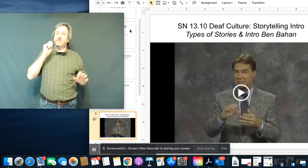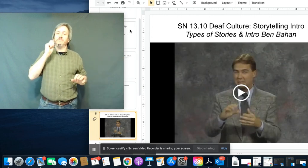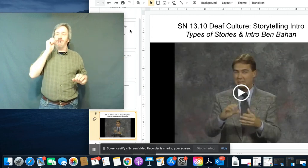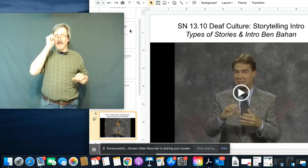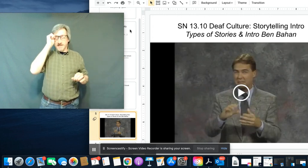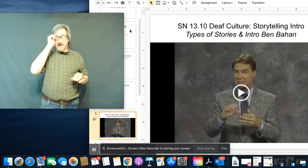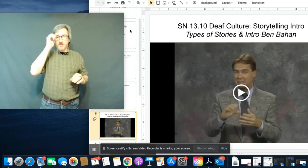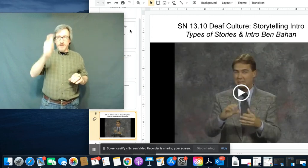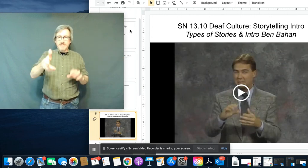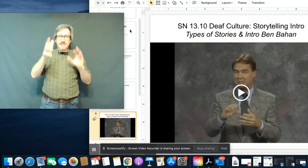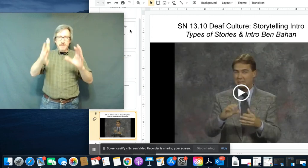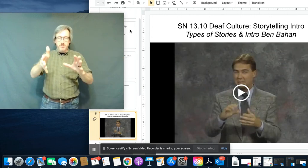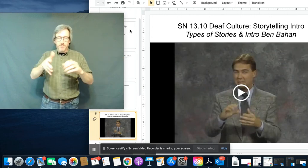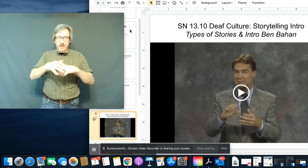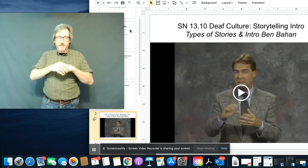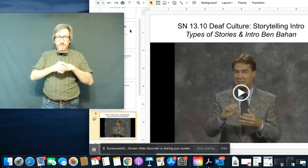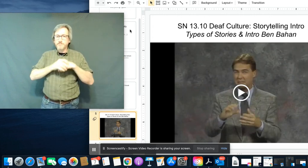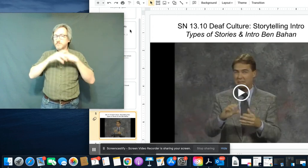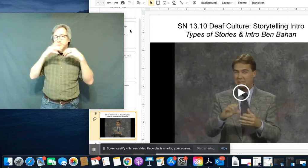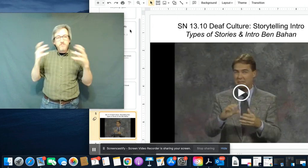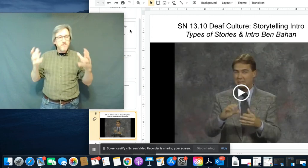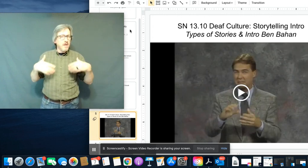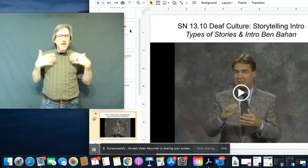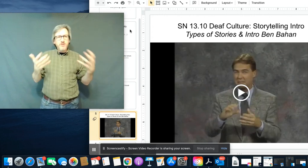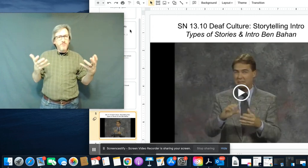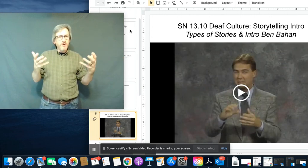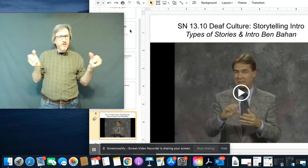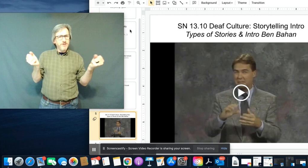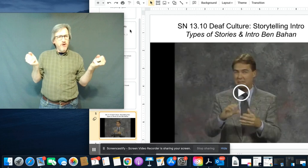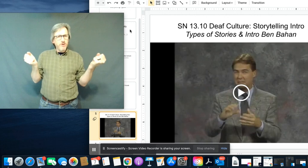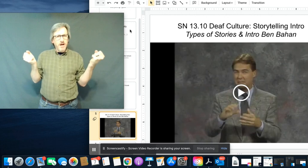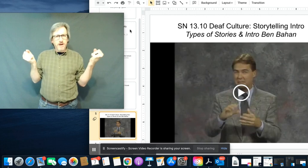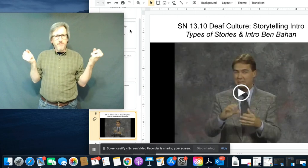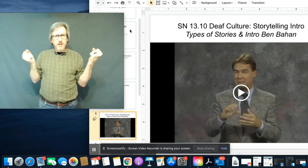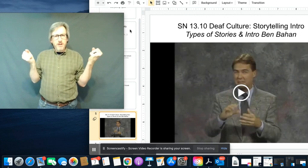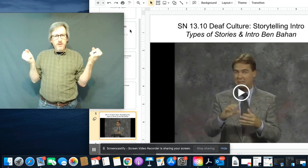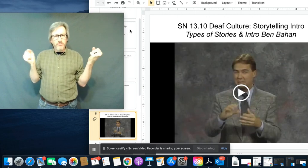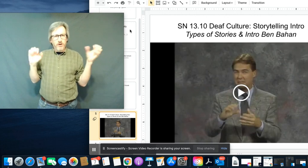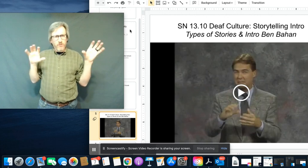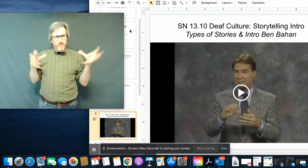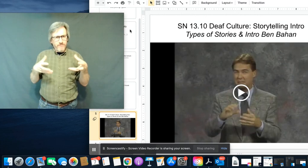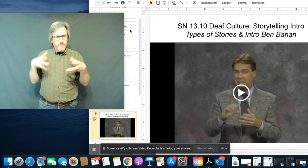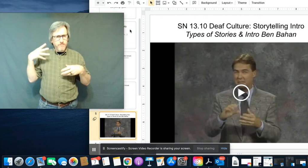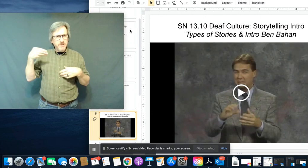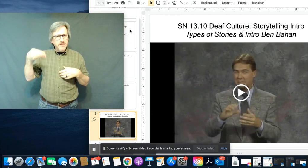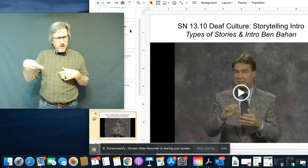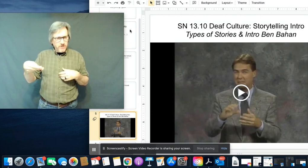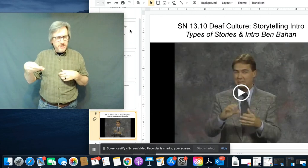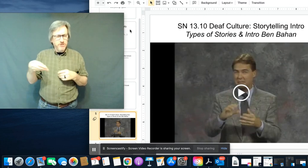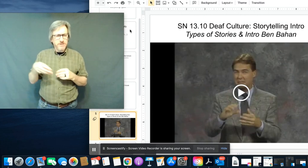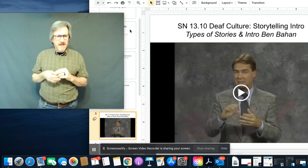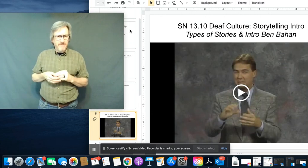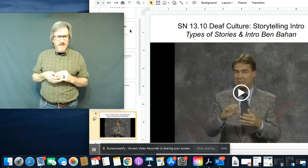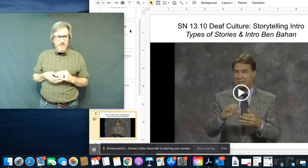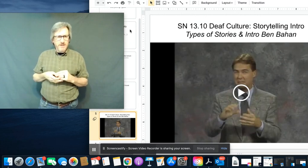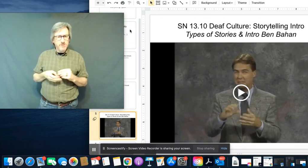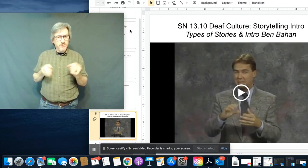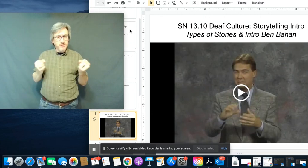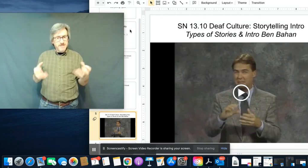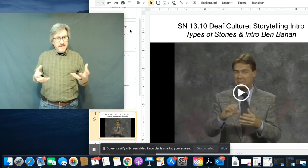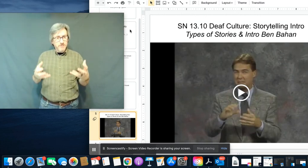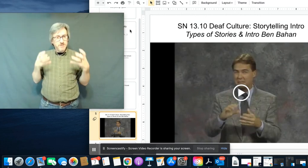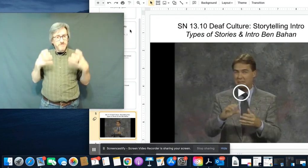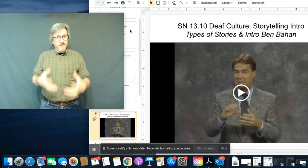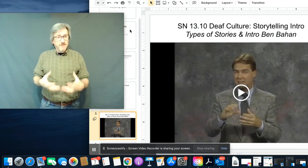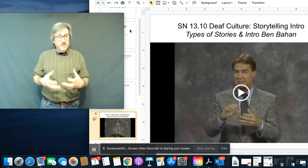just fascinating. So that's Sam Supala. They're pretty well known. They're multi-generational deaf family, so their